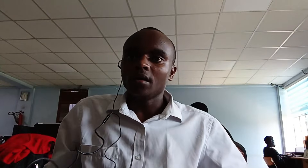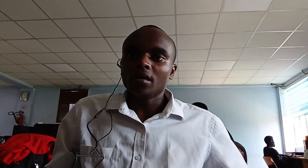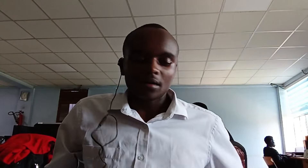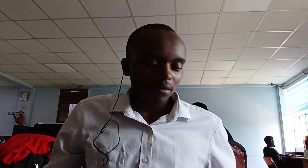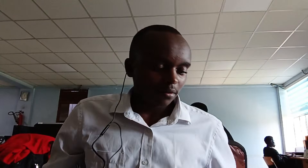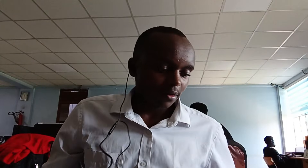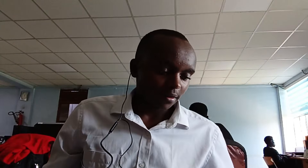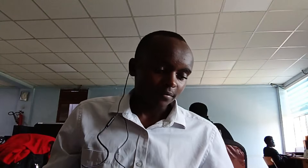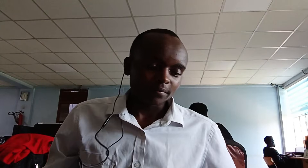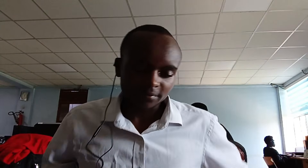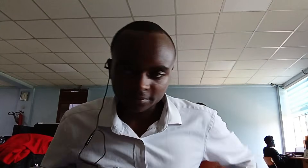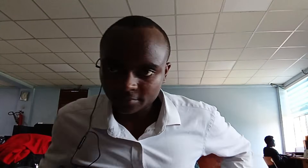Okay.